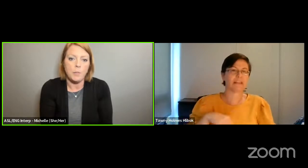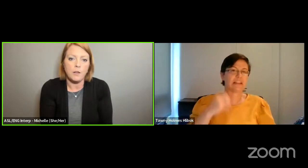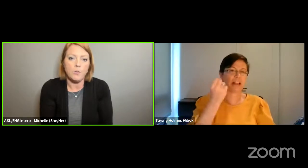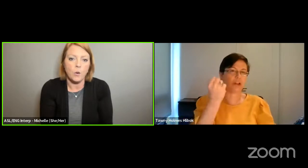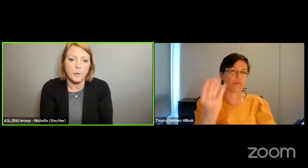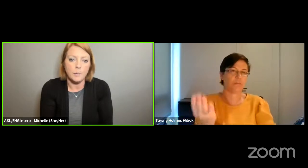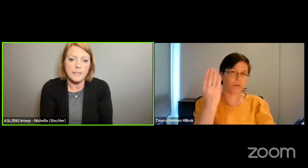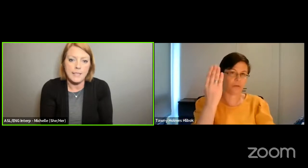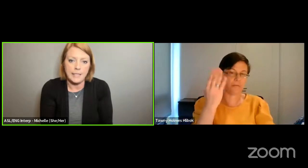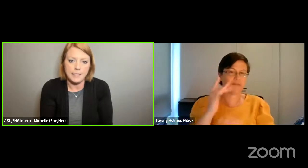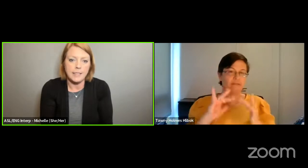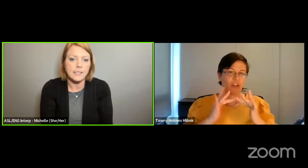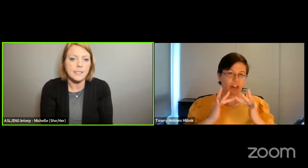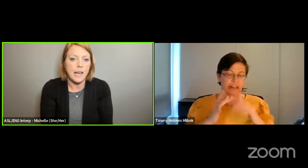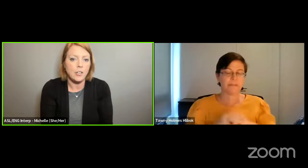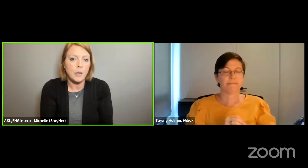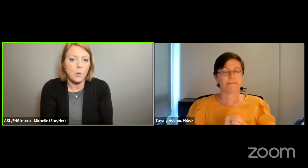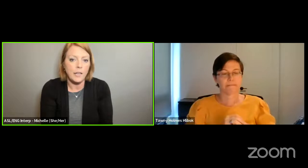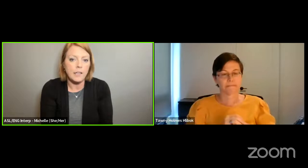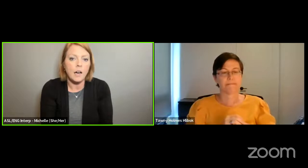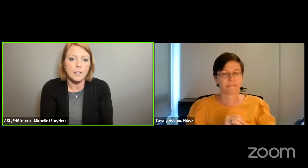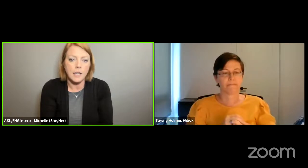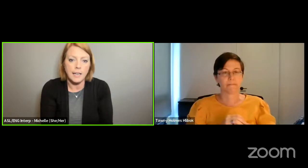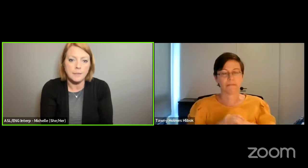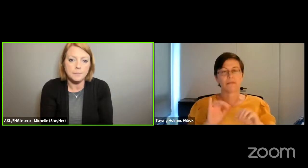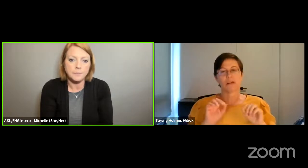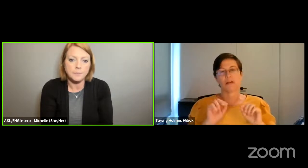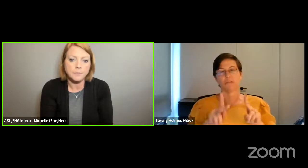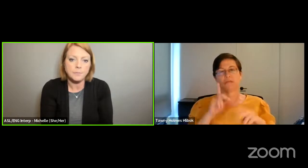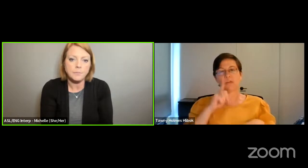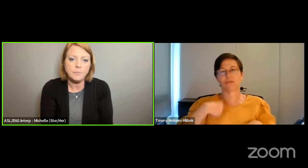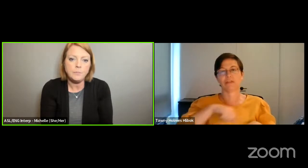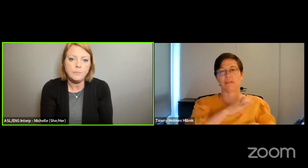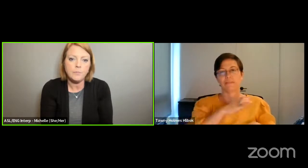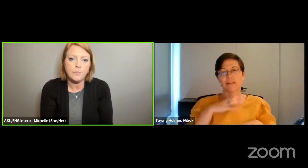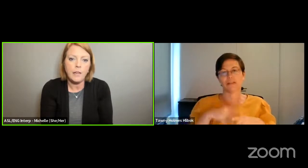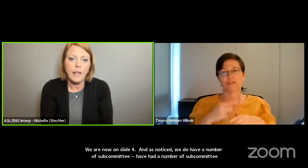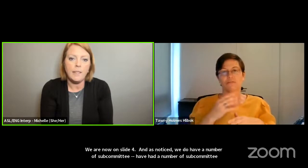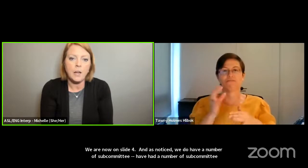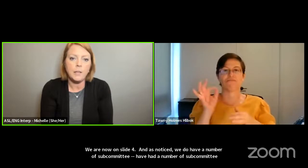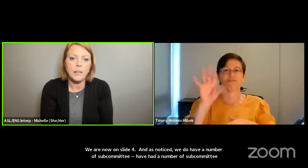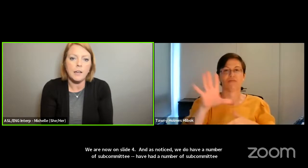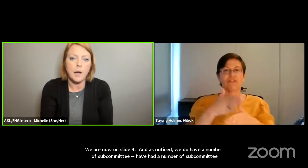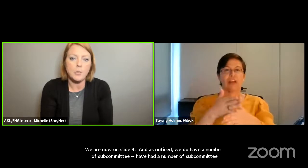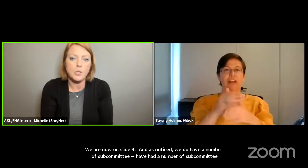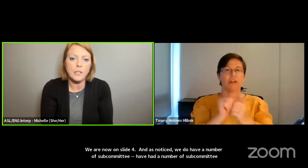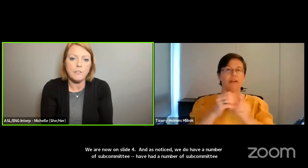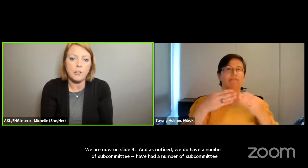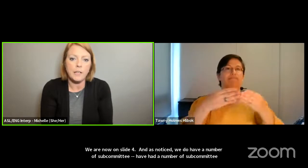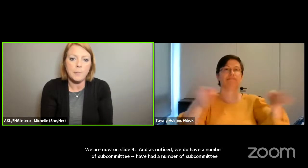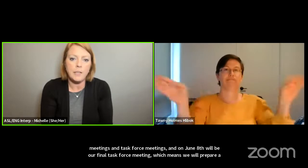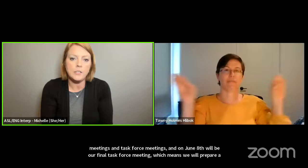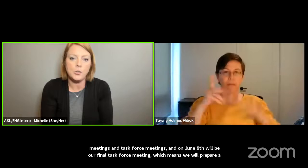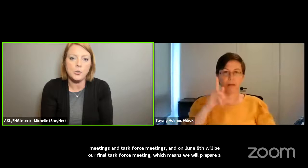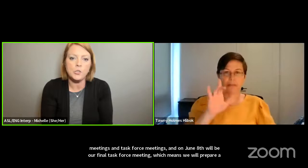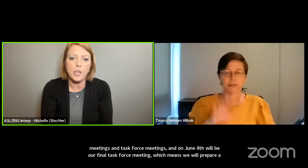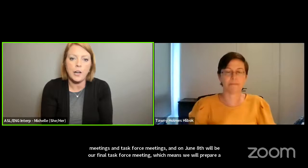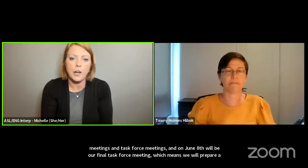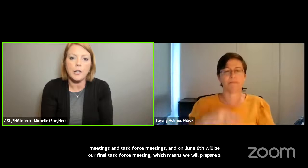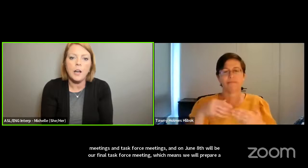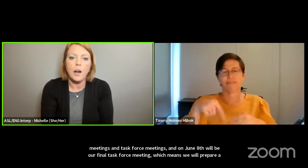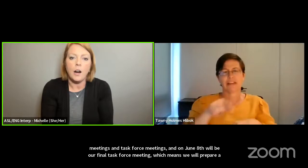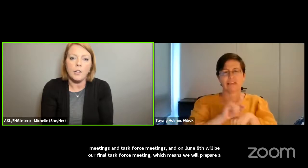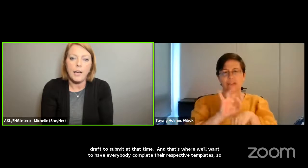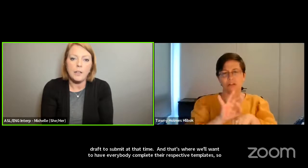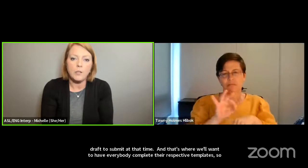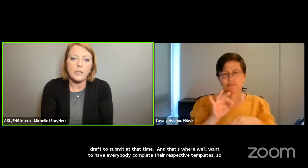is the public forum date. That's a Saturday morning online. And that'll be an opportunity for the committee to